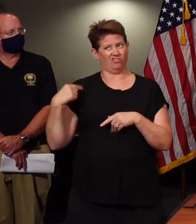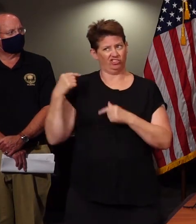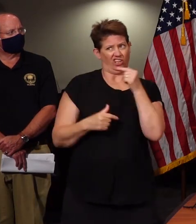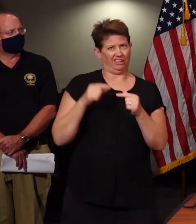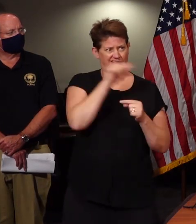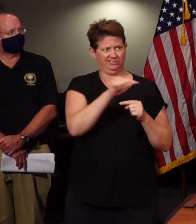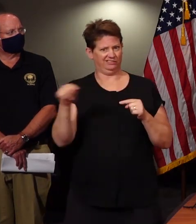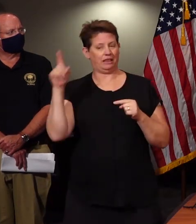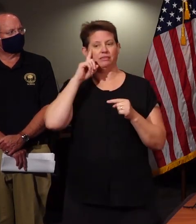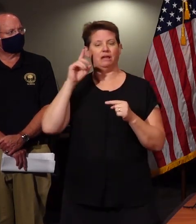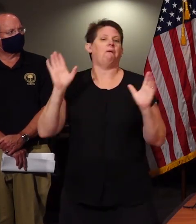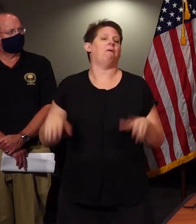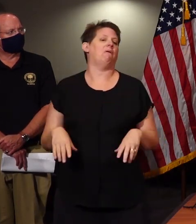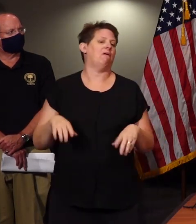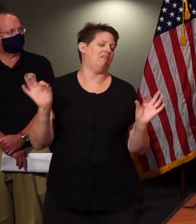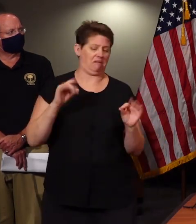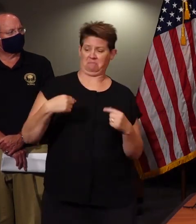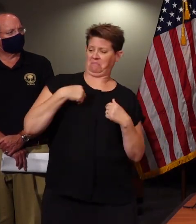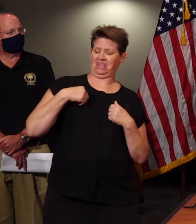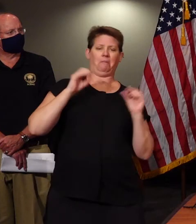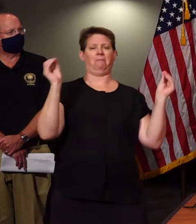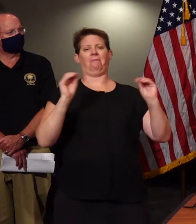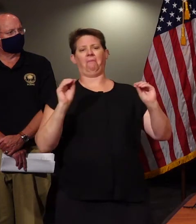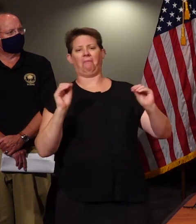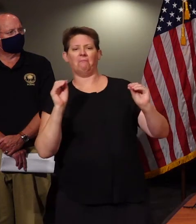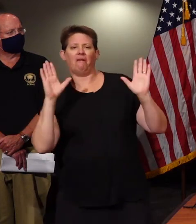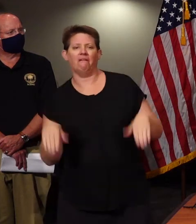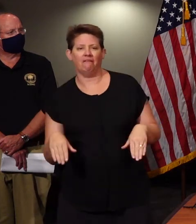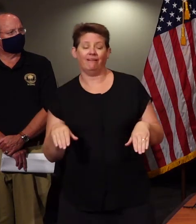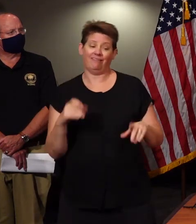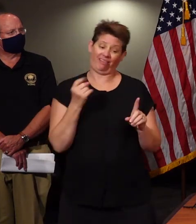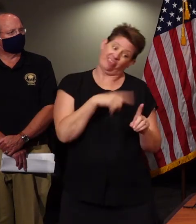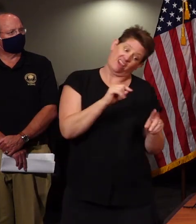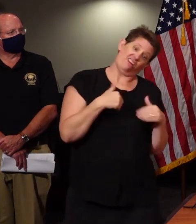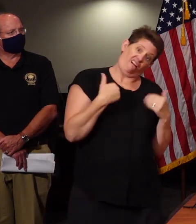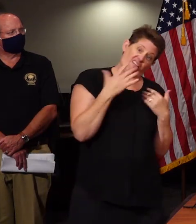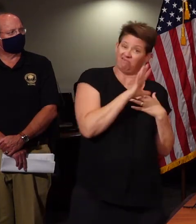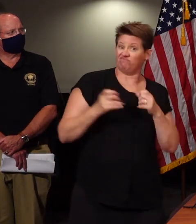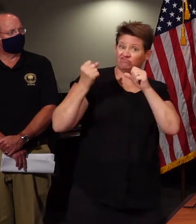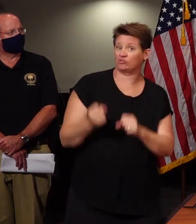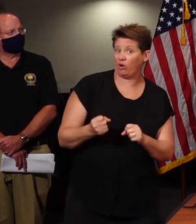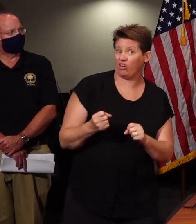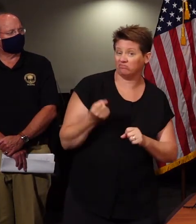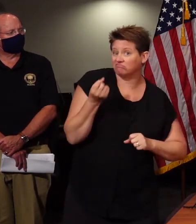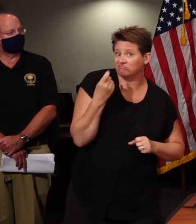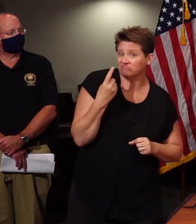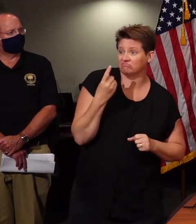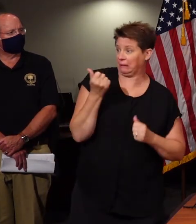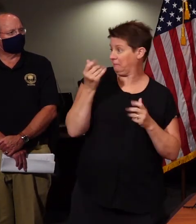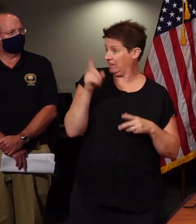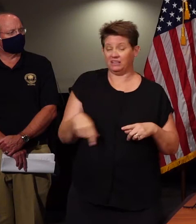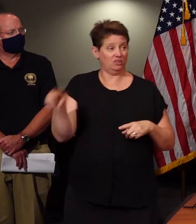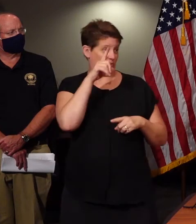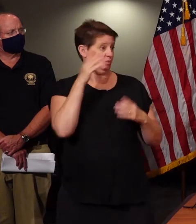don't think that it's going to happen to them. Well, they're young and strong, and as many in this room